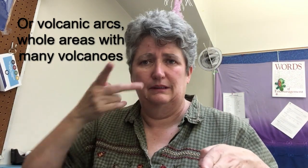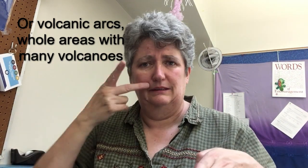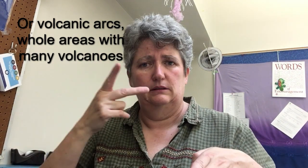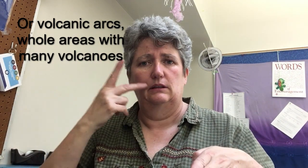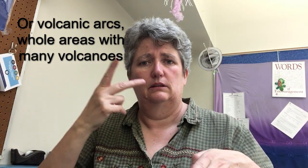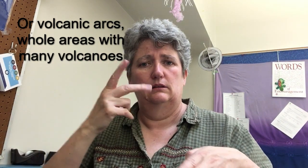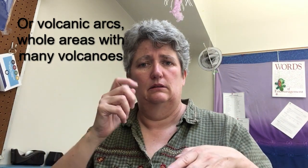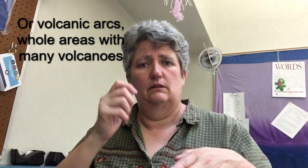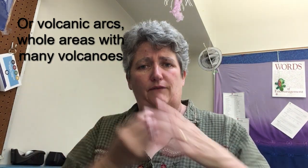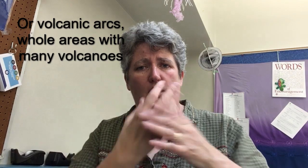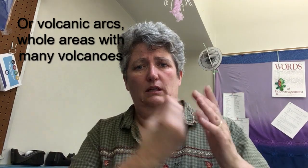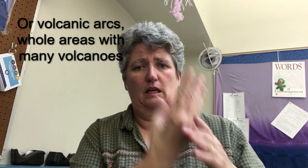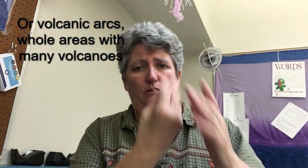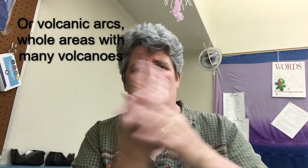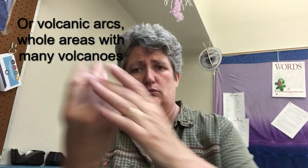whole line of volcanoes.